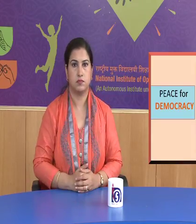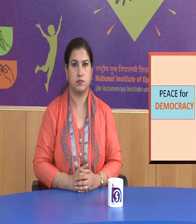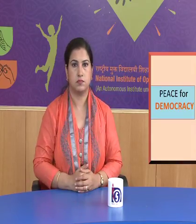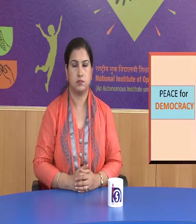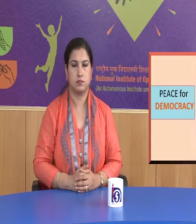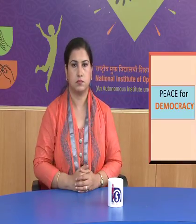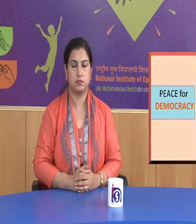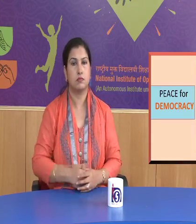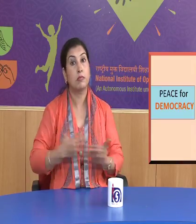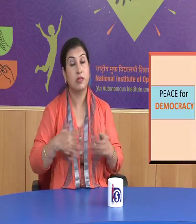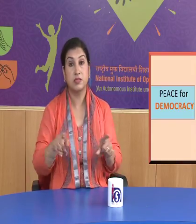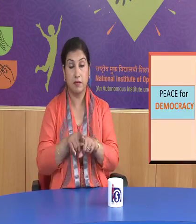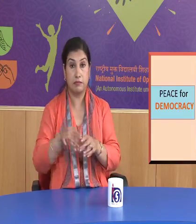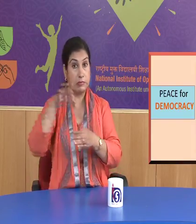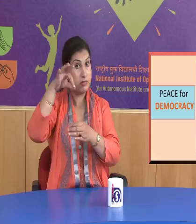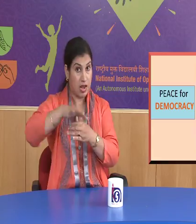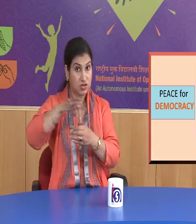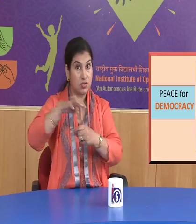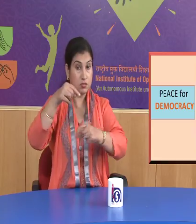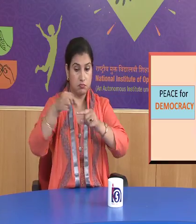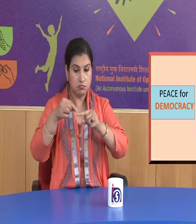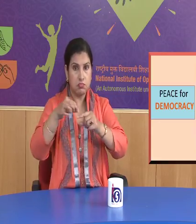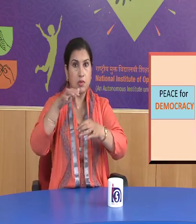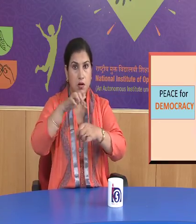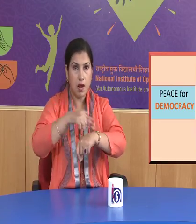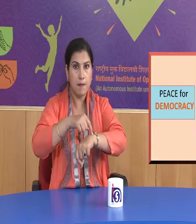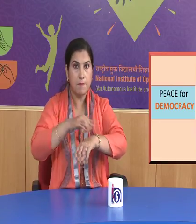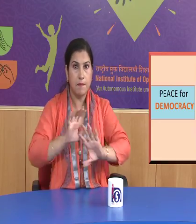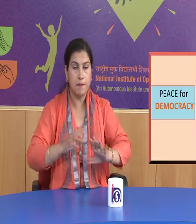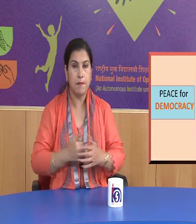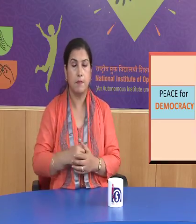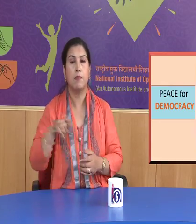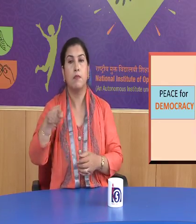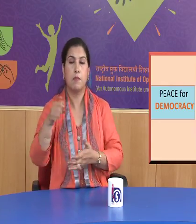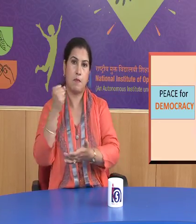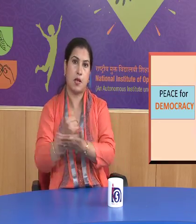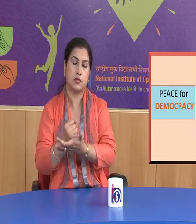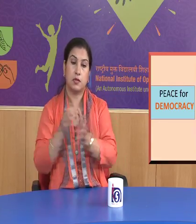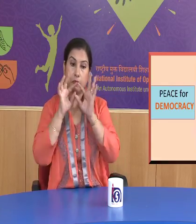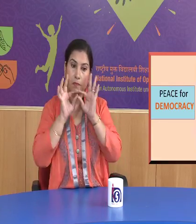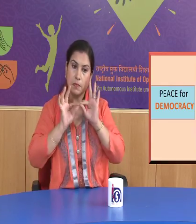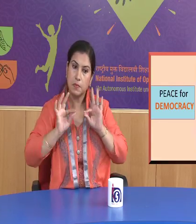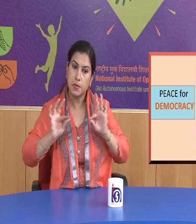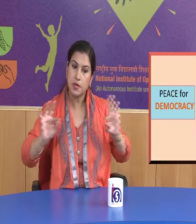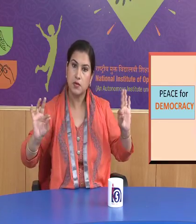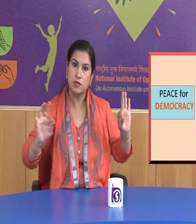For elections, there should be peace in the country.